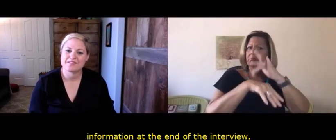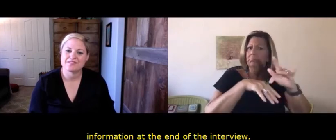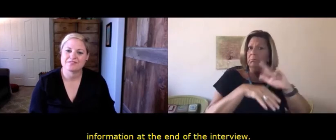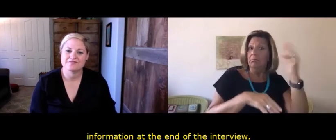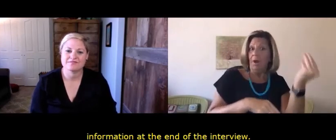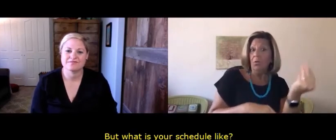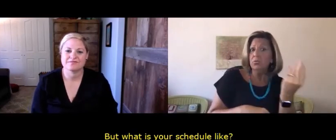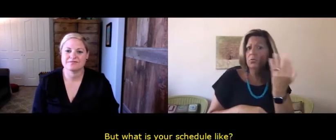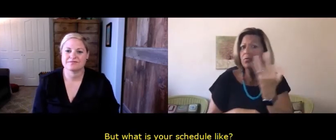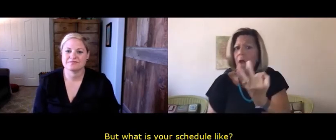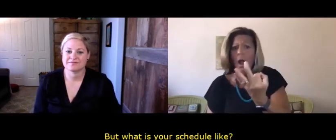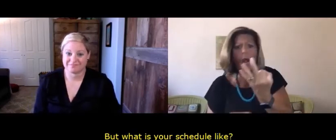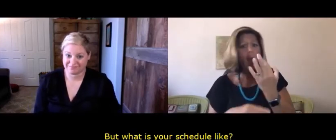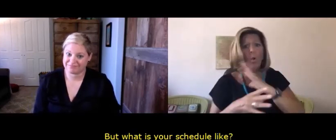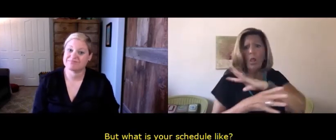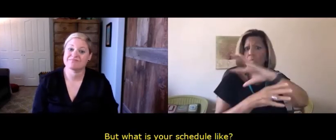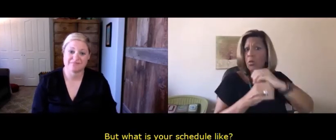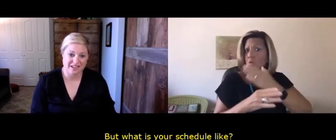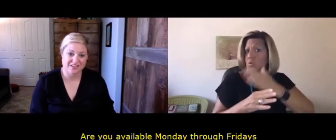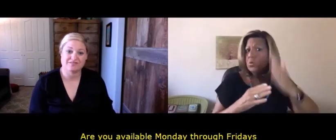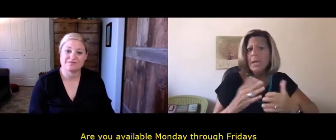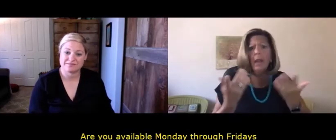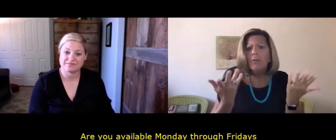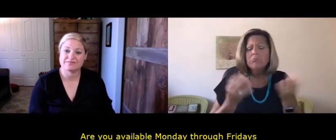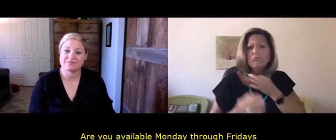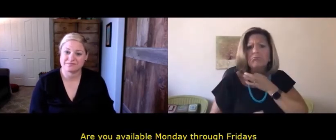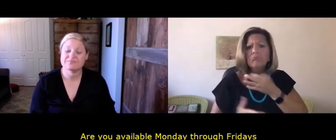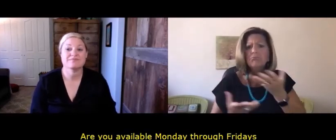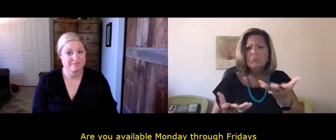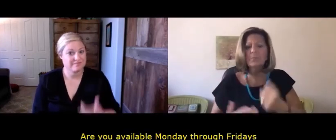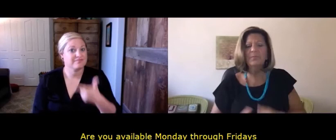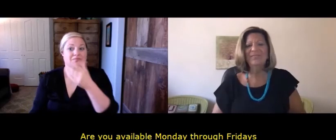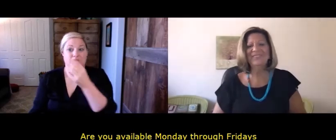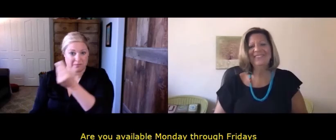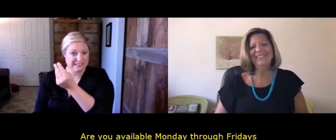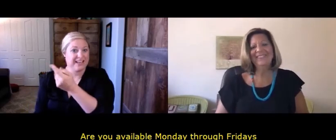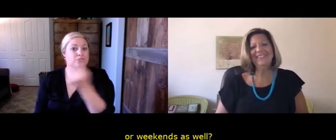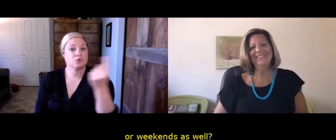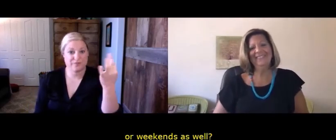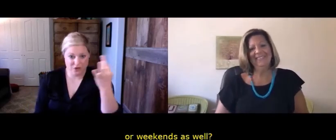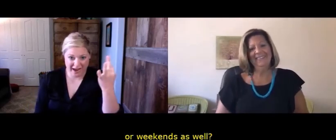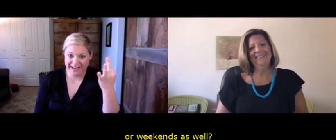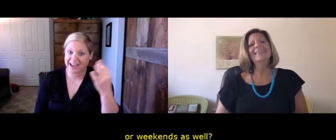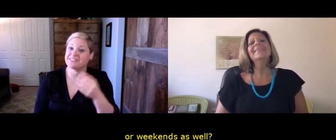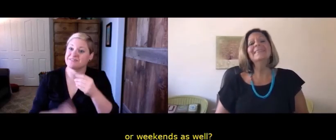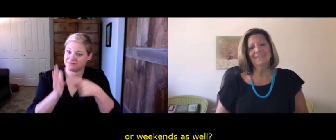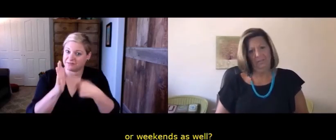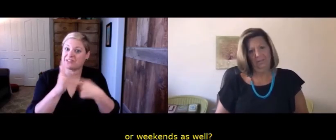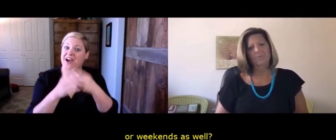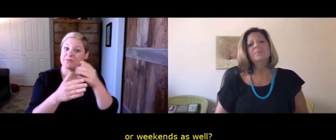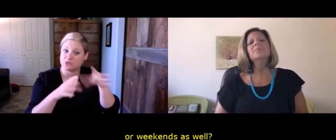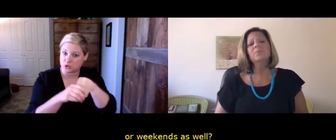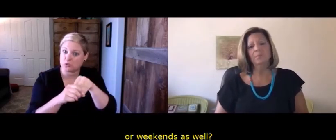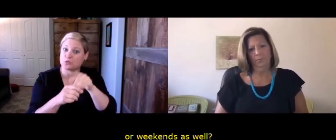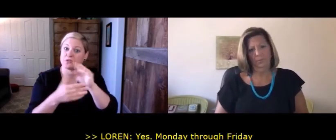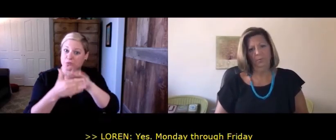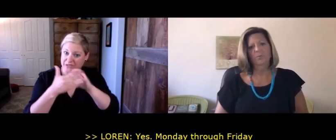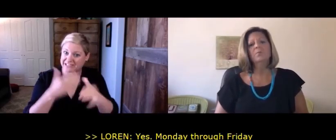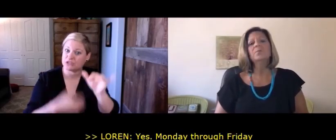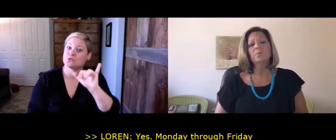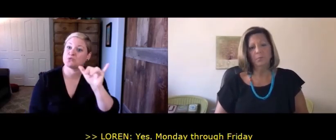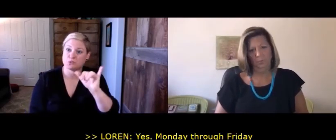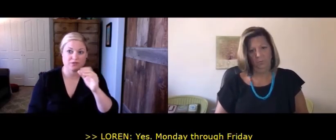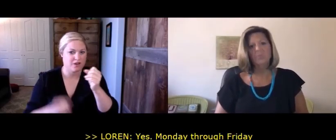interview. But what is your schedule like? Are you available Monday through Fridays or weekends as well?